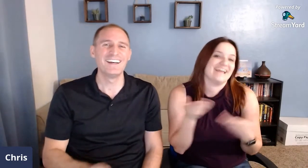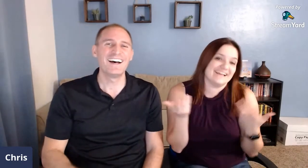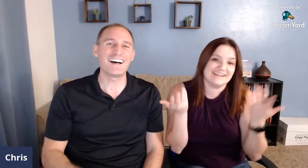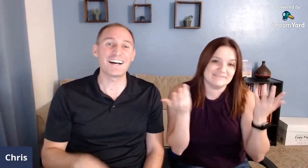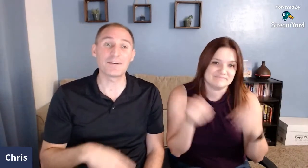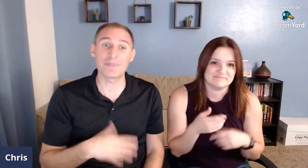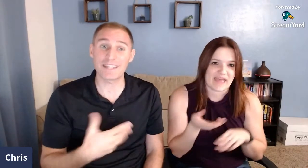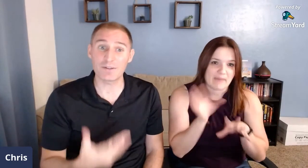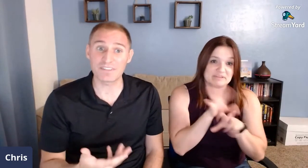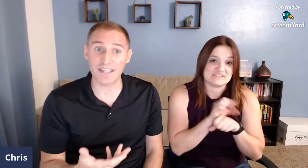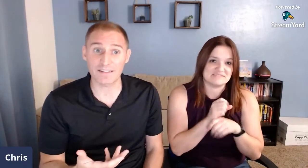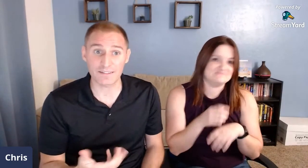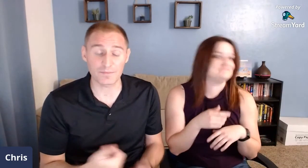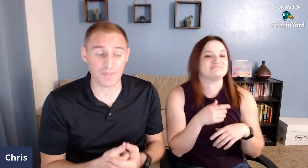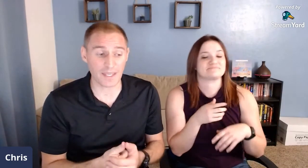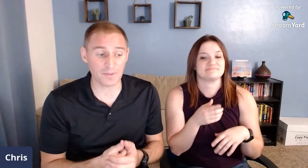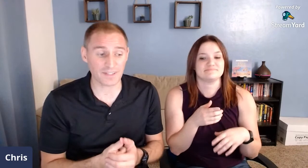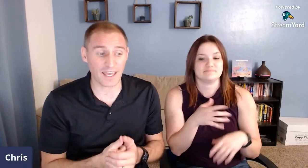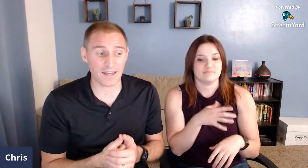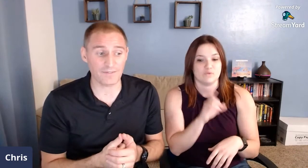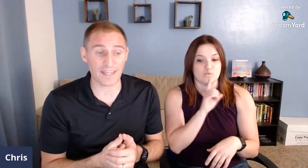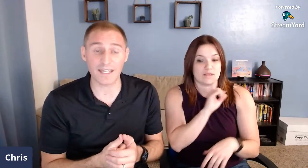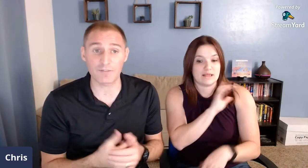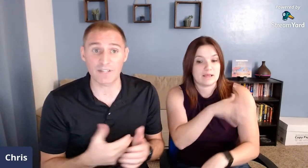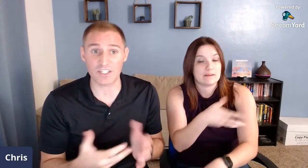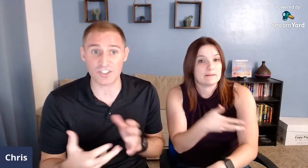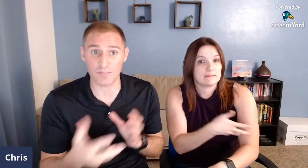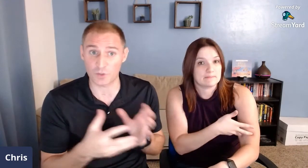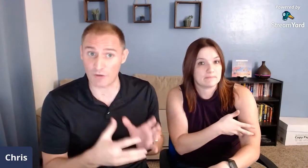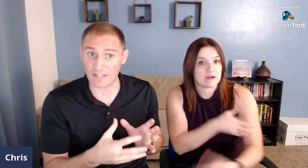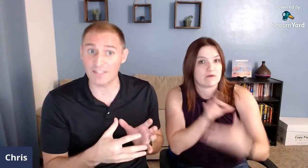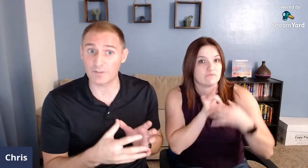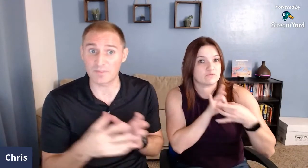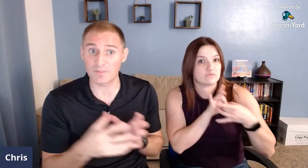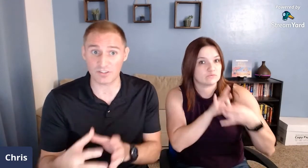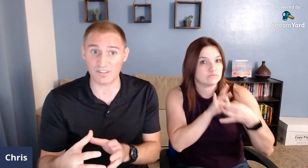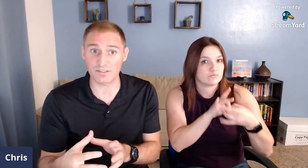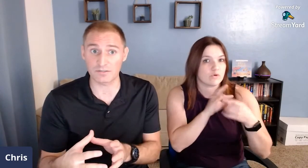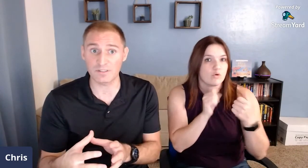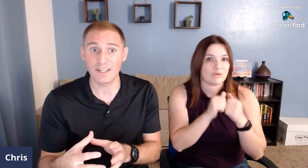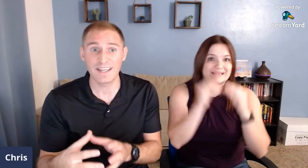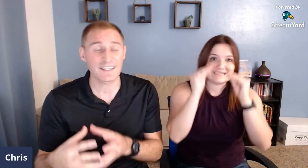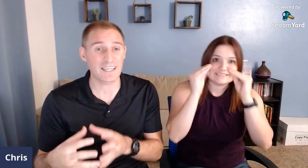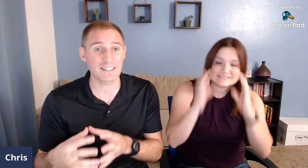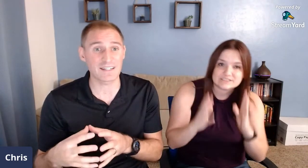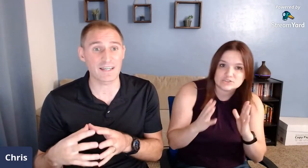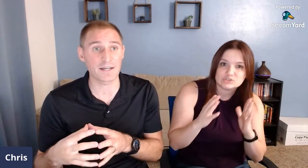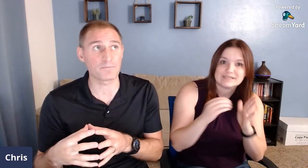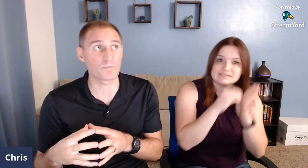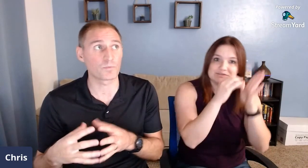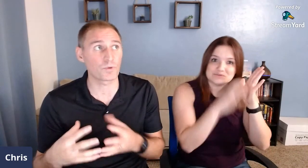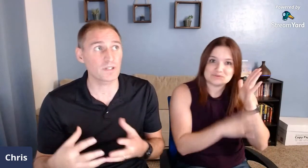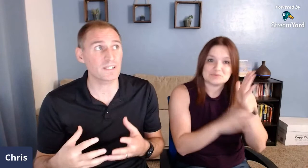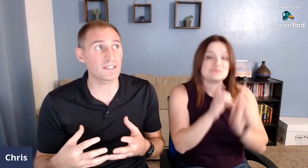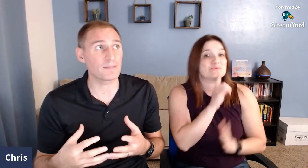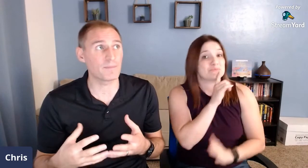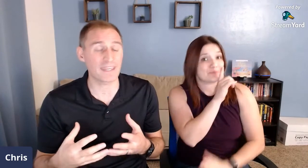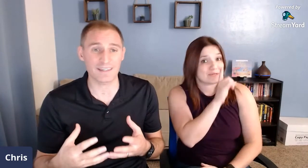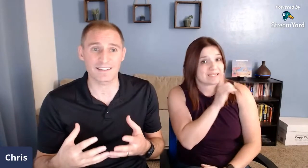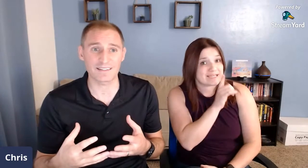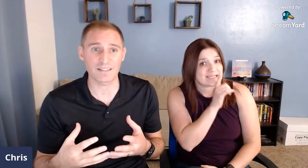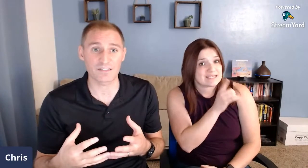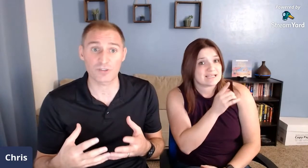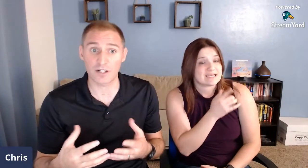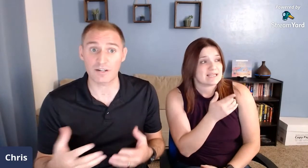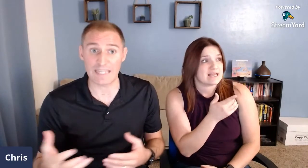incoming. But anyways, yeah, to be able to have that kind of relationship directly from teacher to student can really